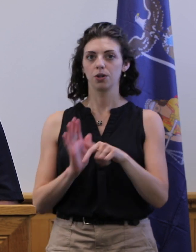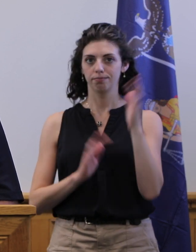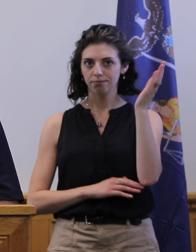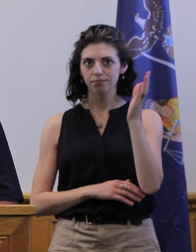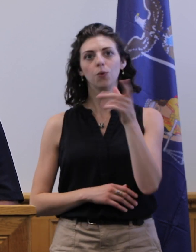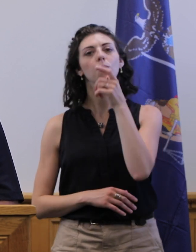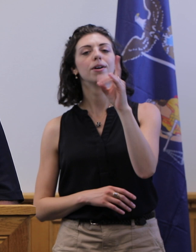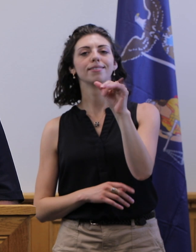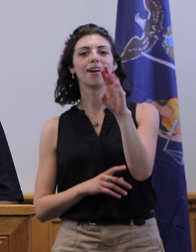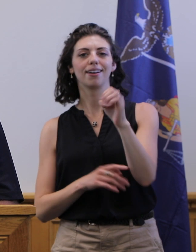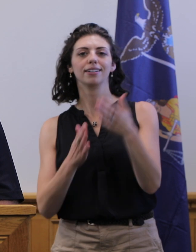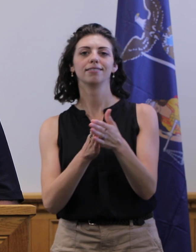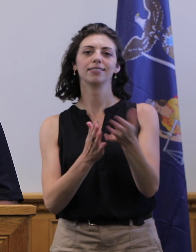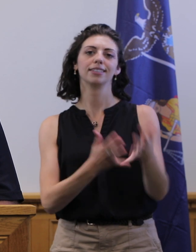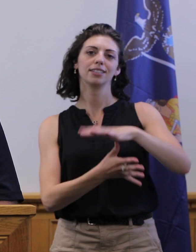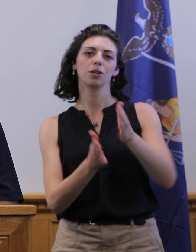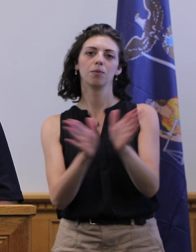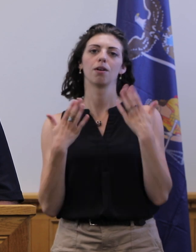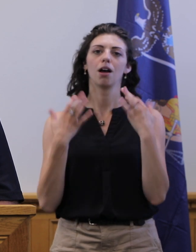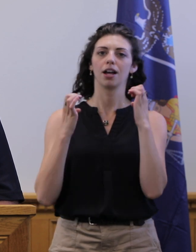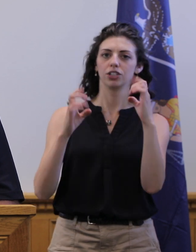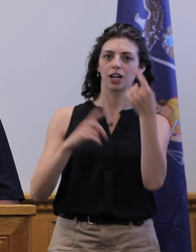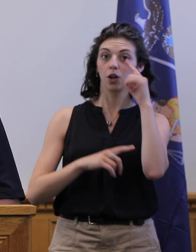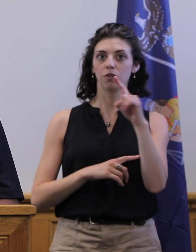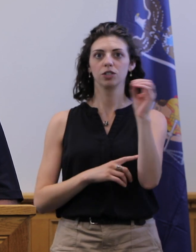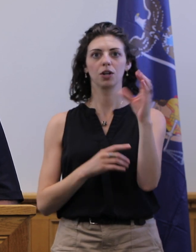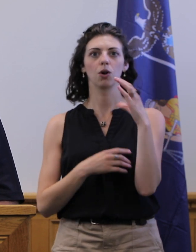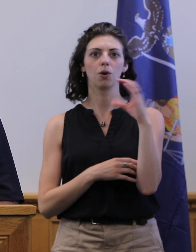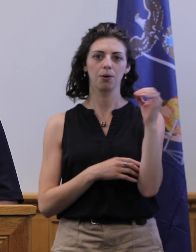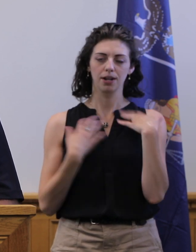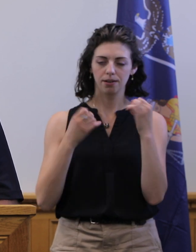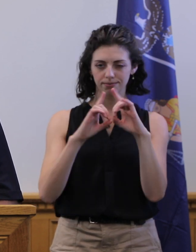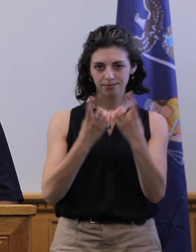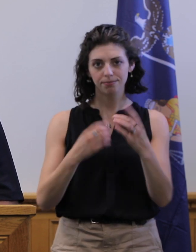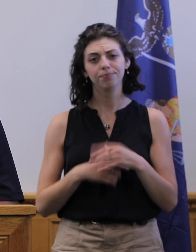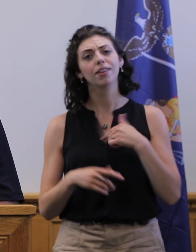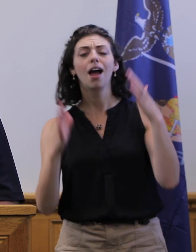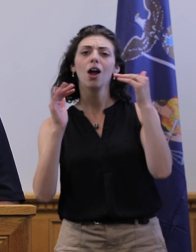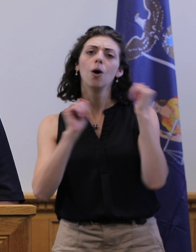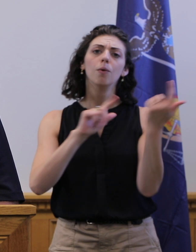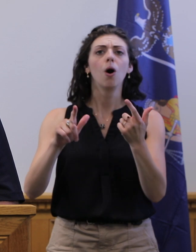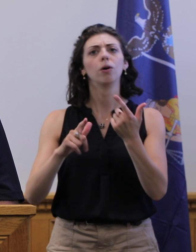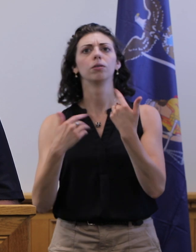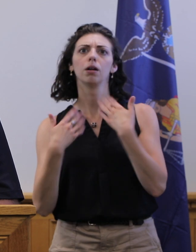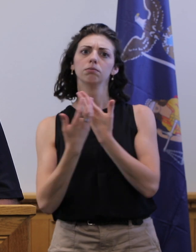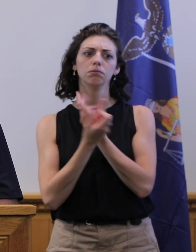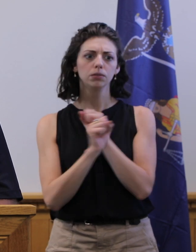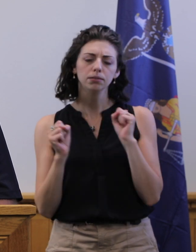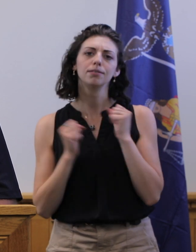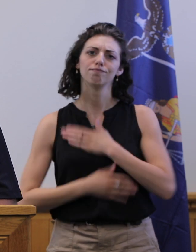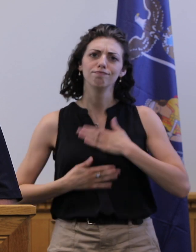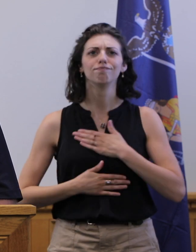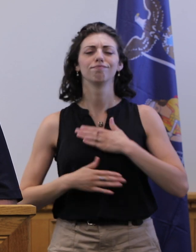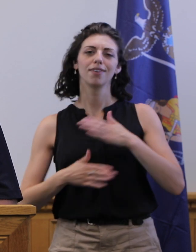Senior Public Health Educator for the Oswego County Health Department. I hope everyone had a safe and healthy 4th of July. Today